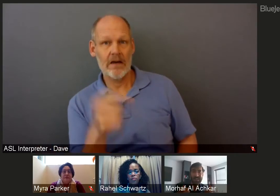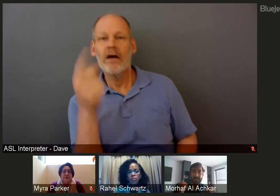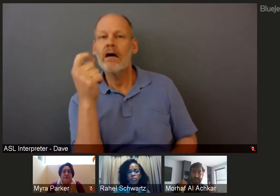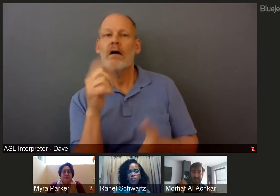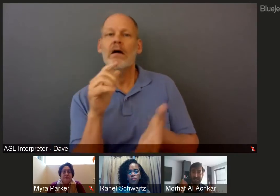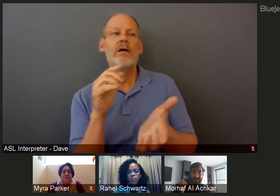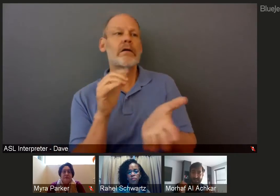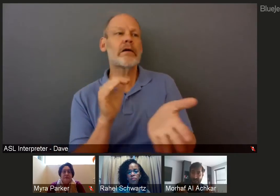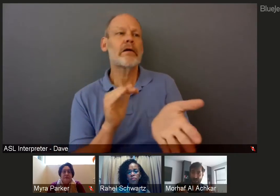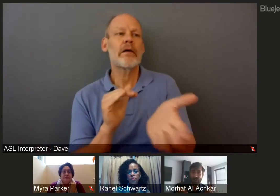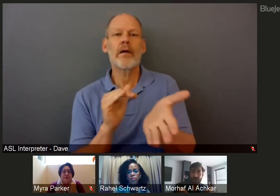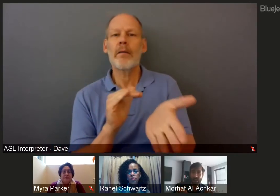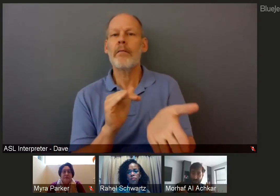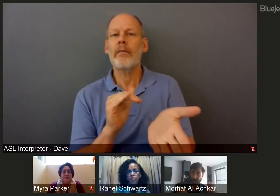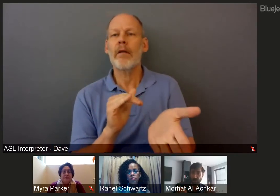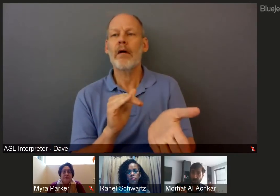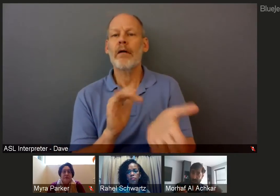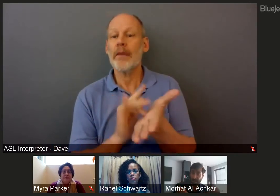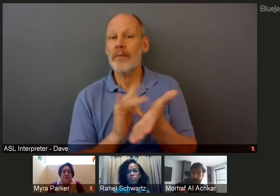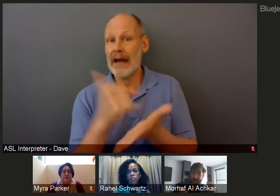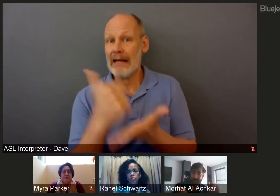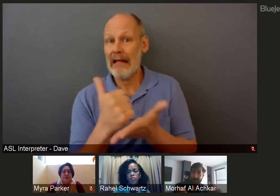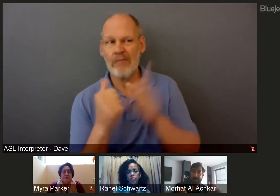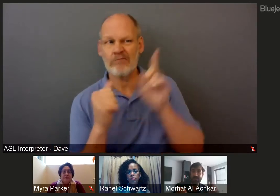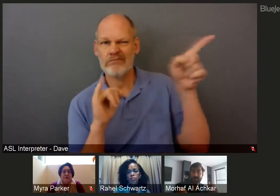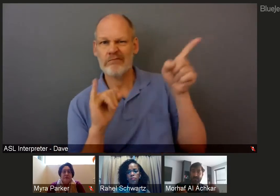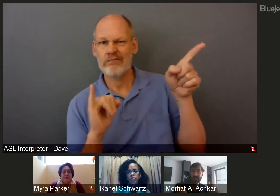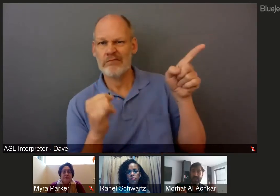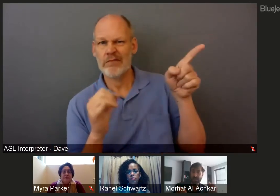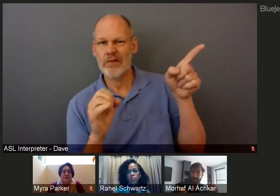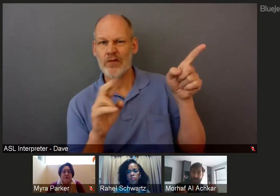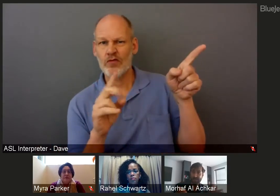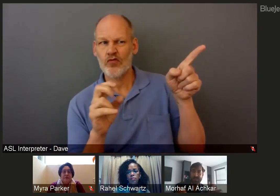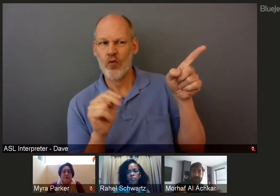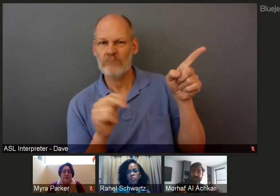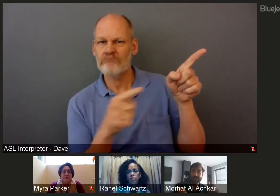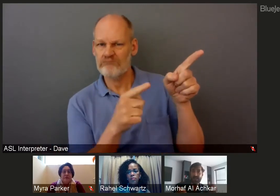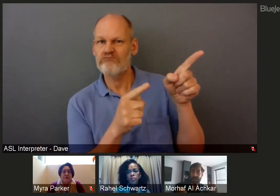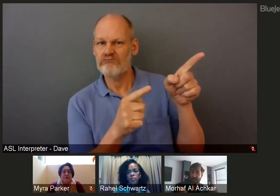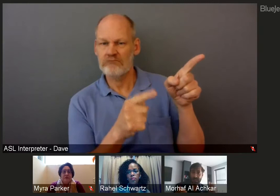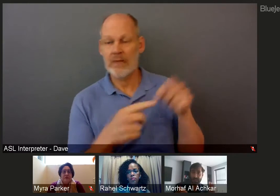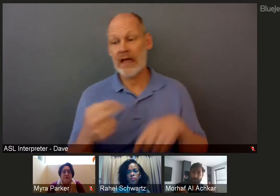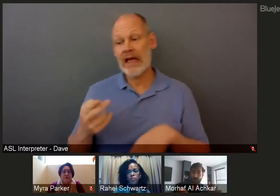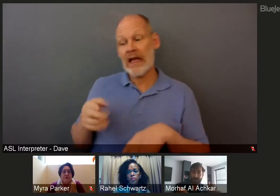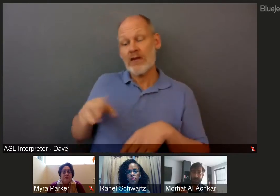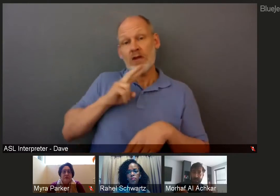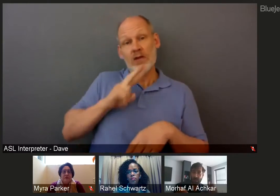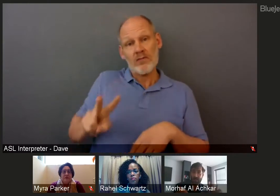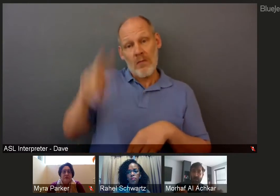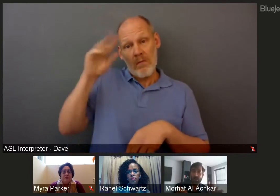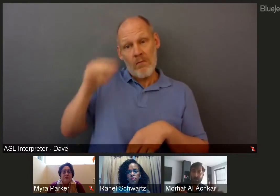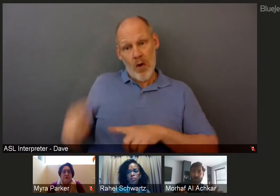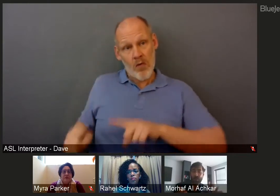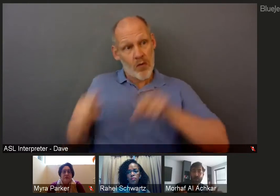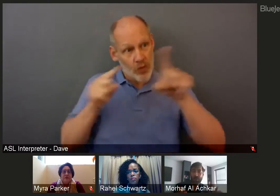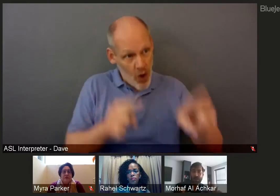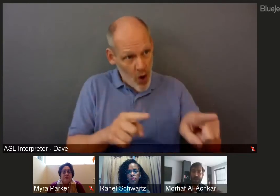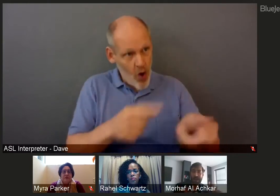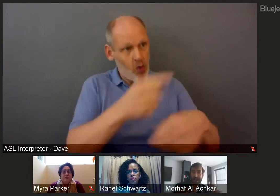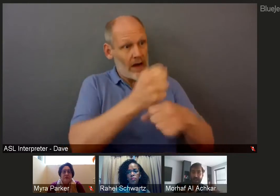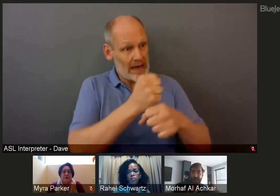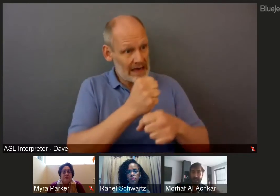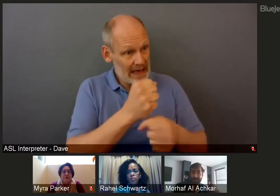occupied land is not good. He's going to be in Amman receiving care at a cancer center that's good, that's following good